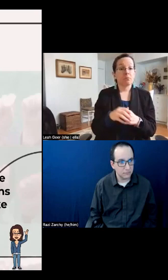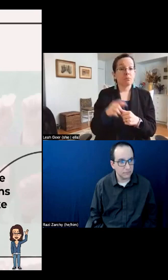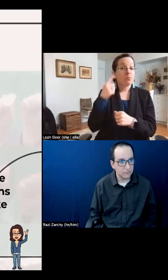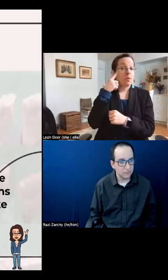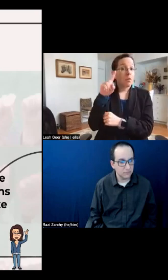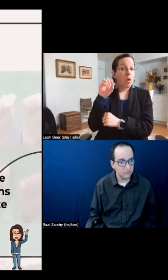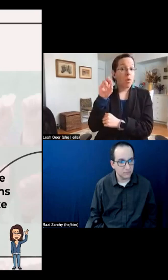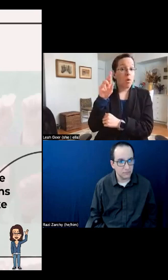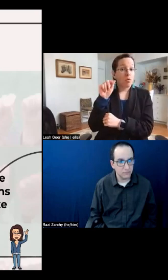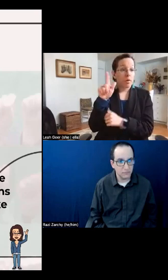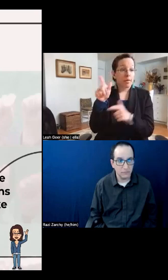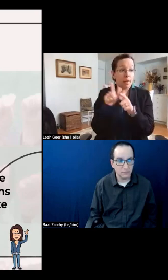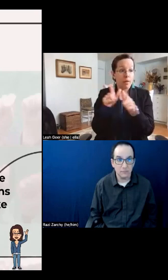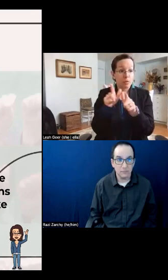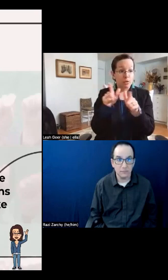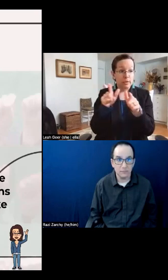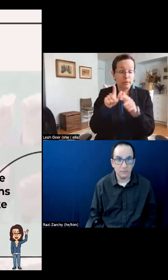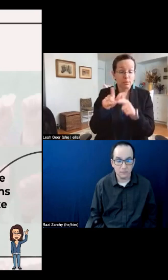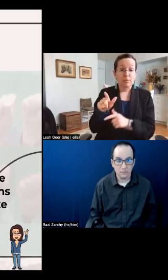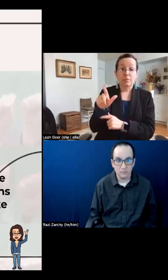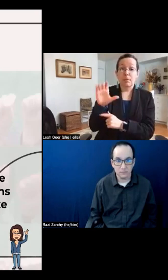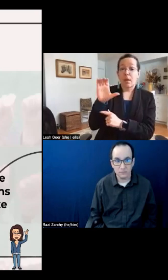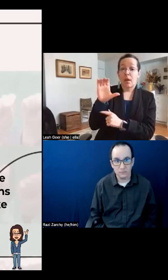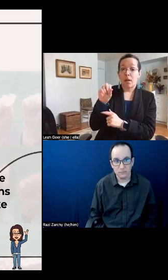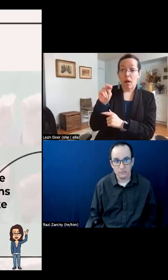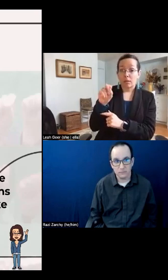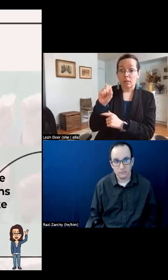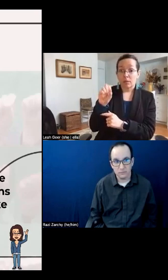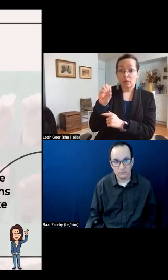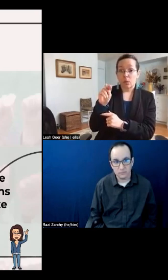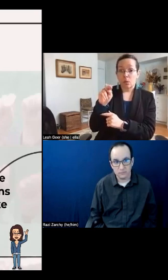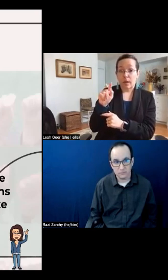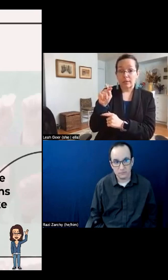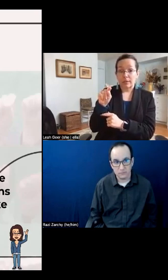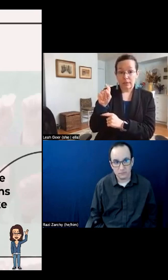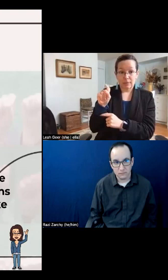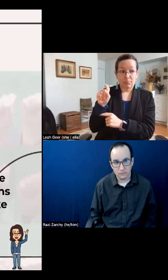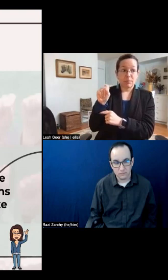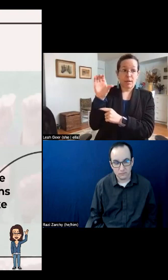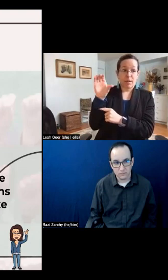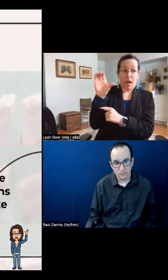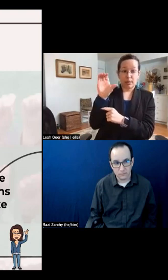A little bit more here about phonology. For oral languages,